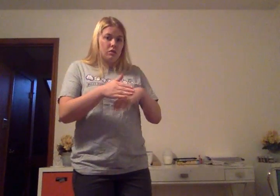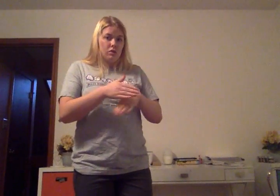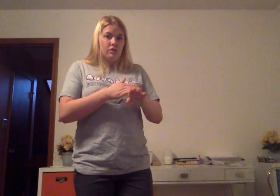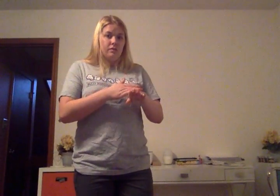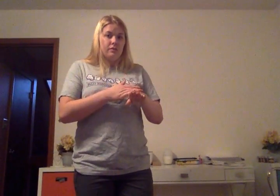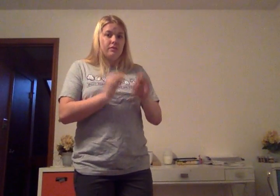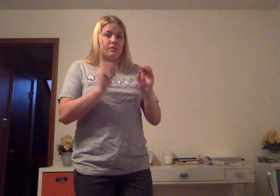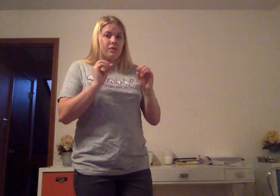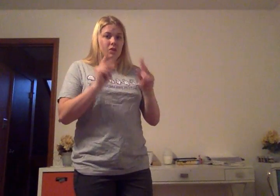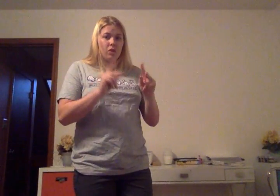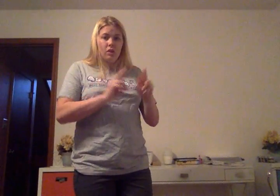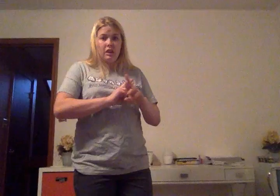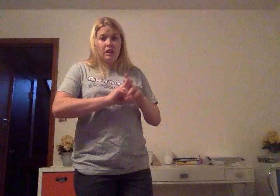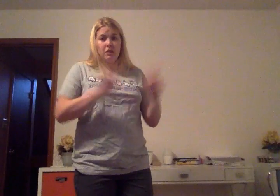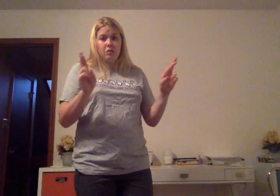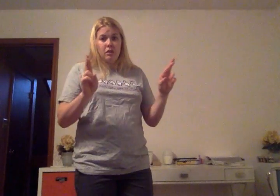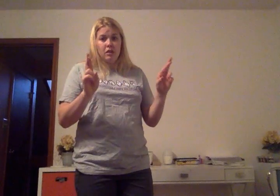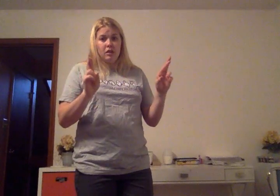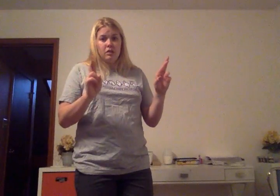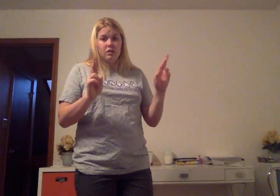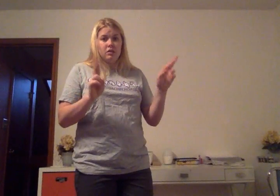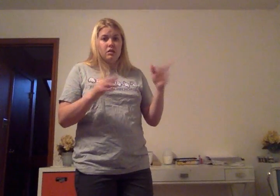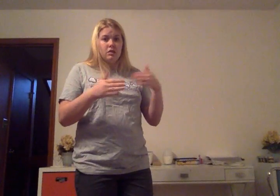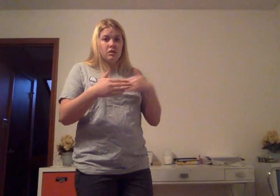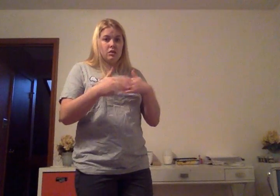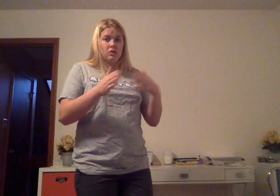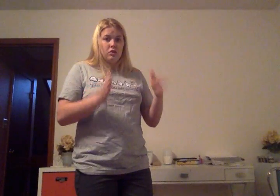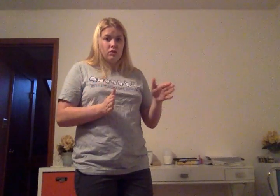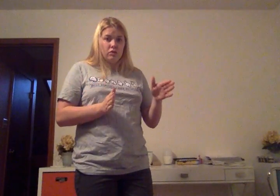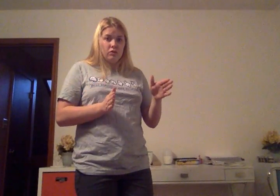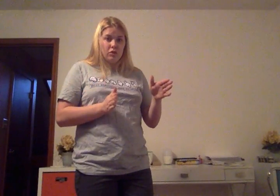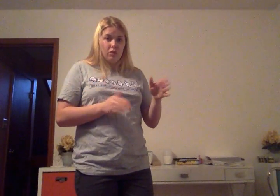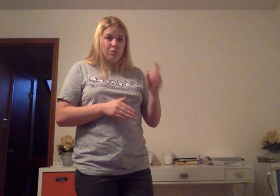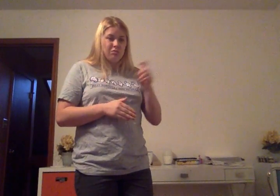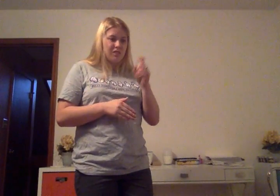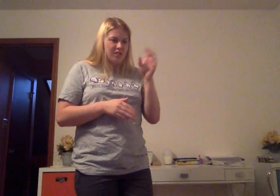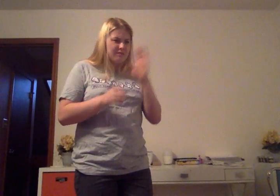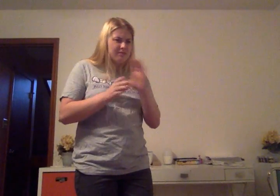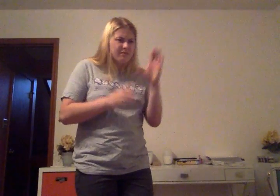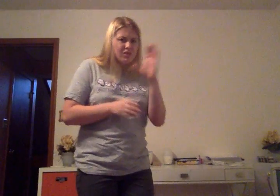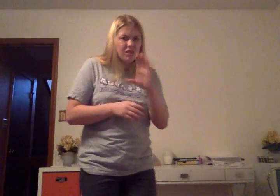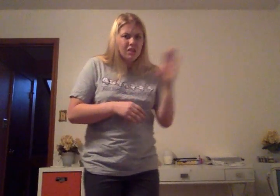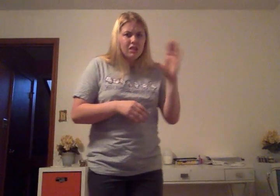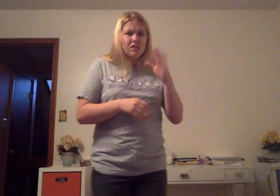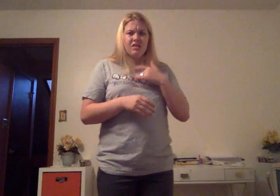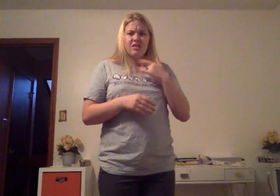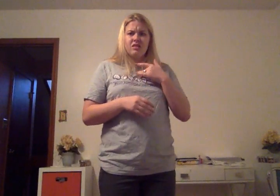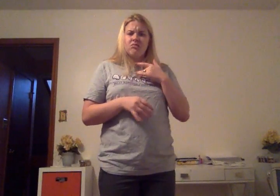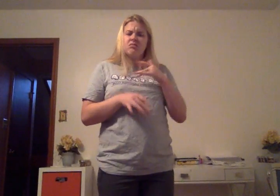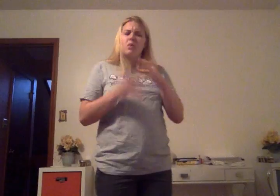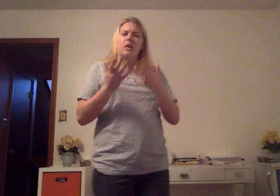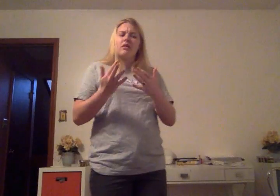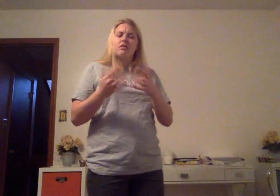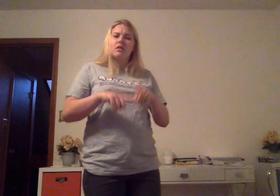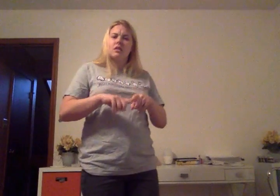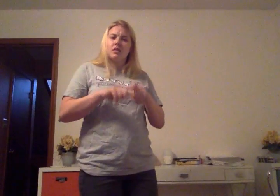okay, I'm about to look for a place, and something in my heart told me not to look yet. I felt God being like, just wait, and I actually told her